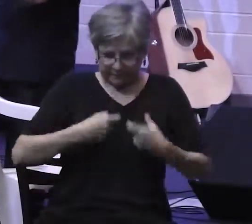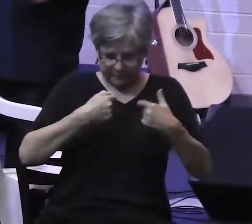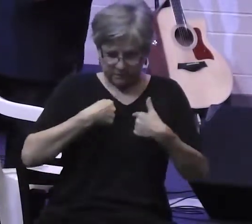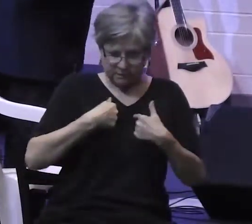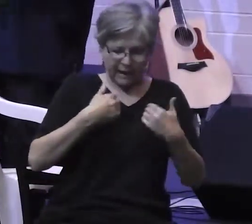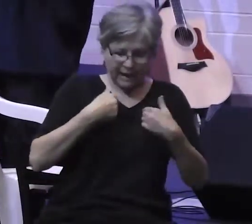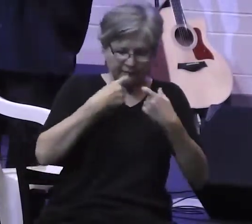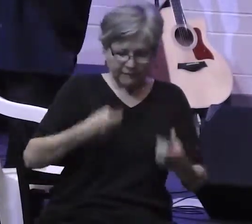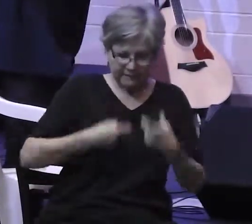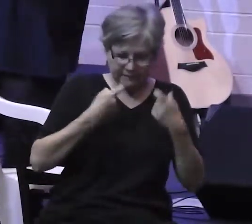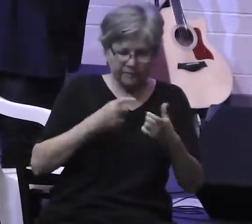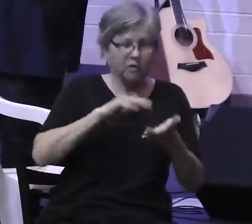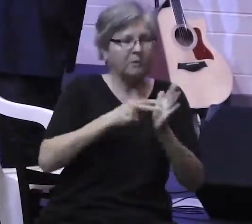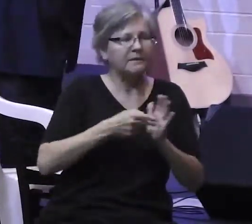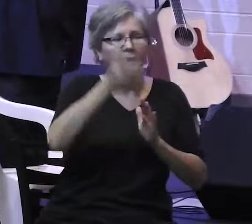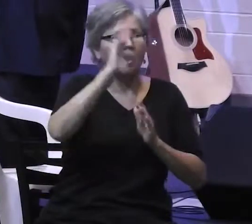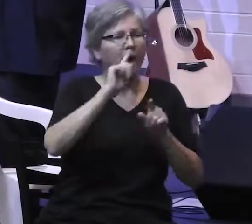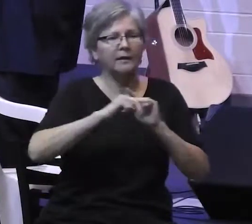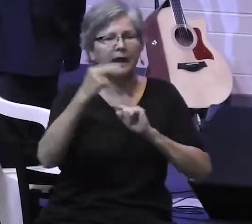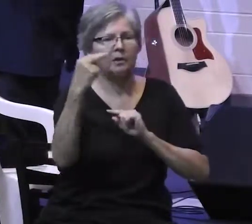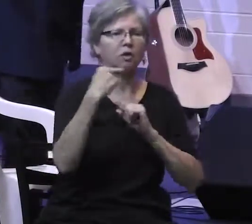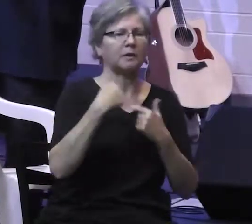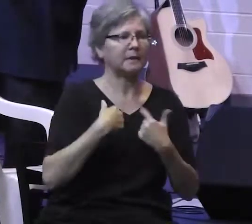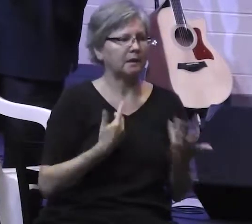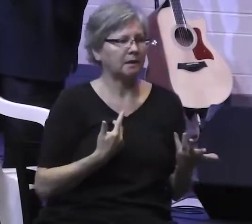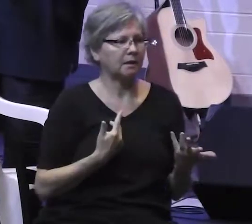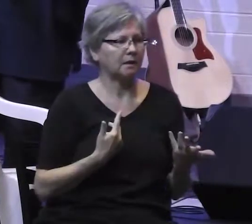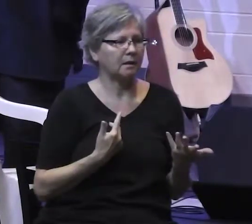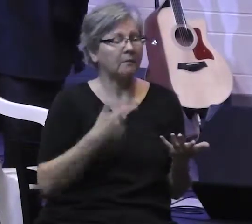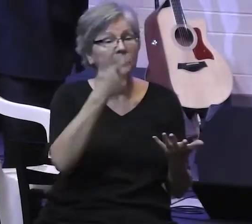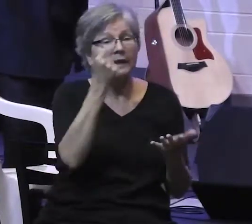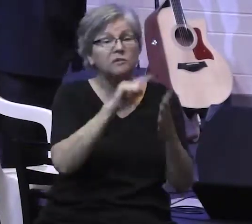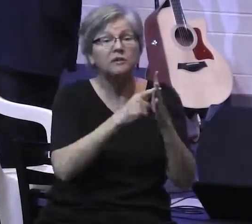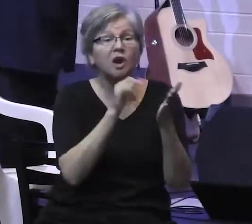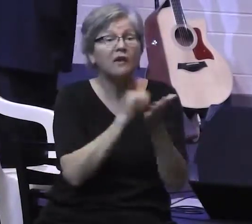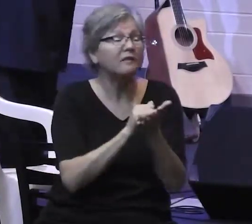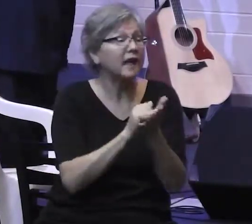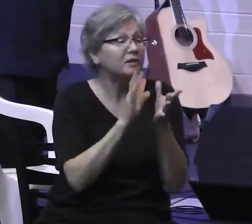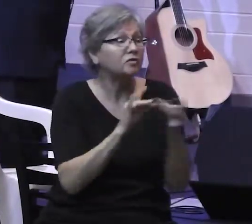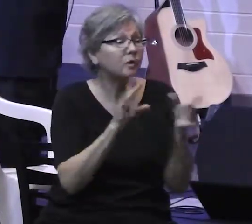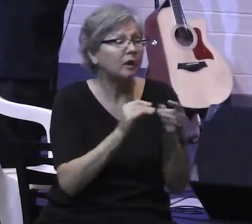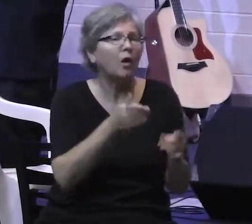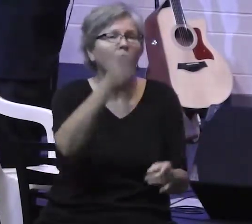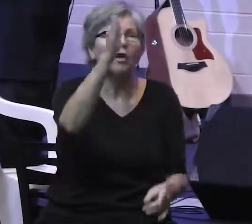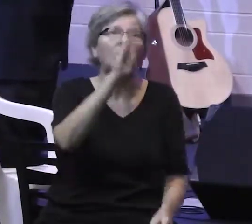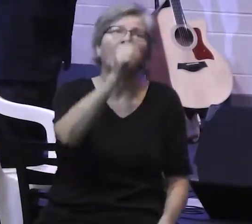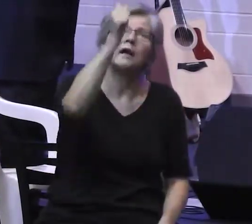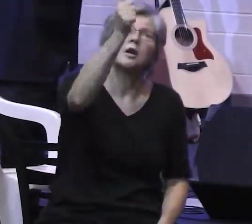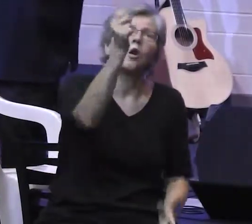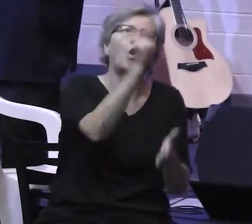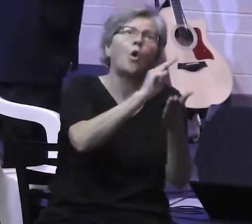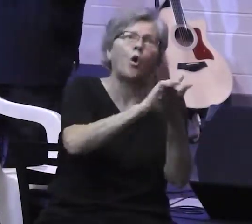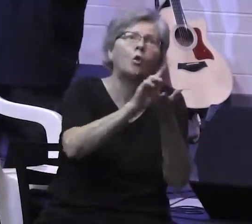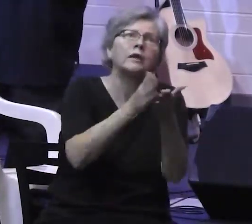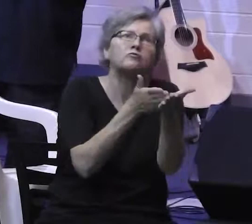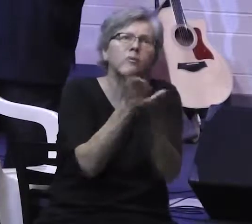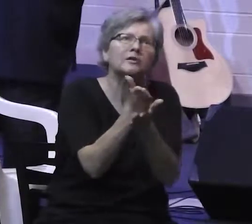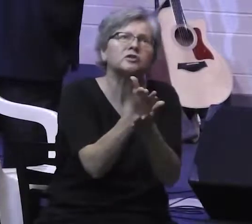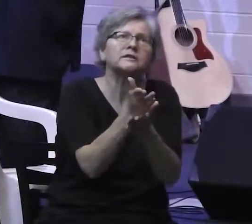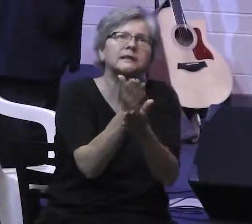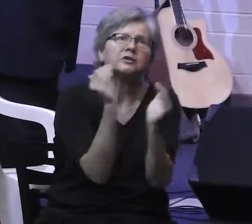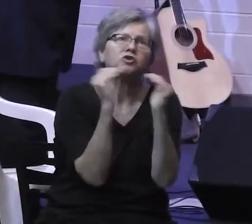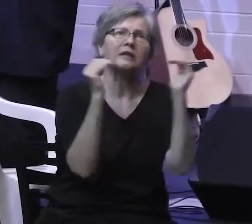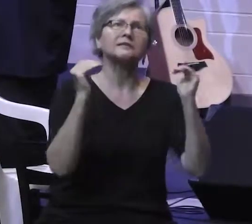the story by telling the story that says God is holy, righteous, and just, which, by the way, of course he is. Of course he